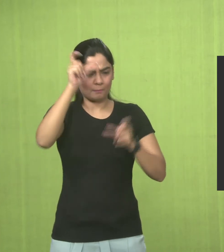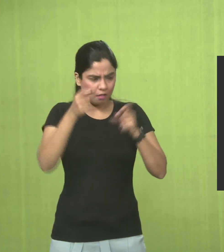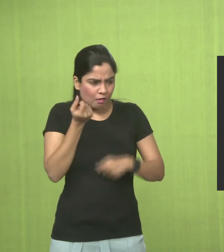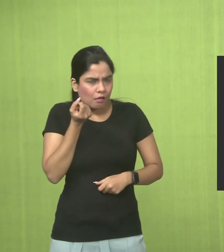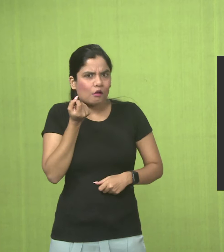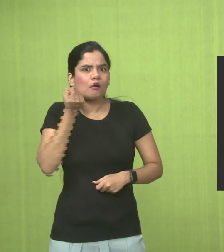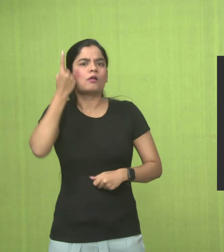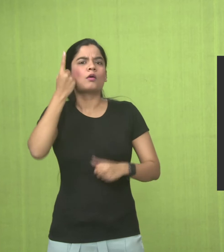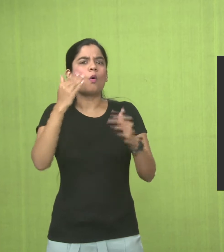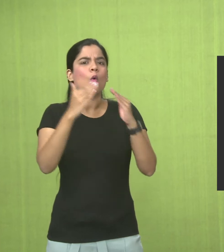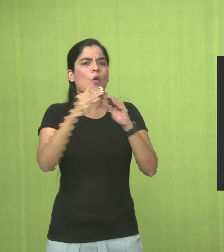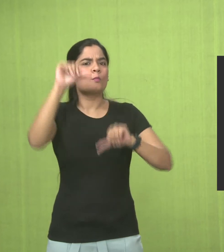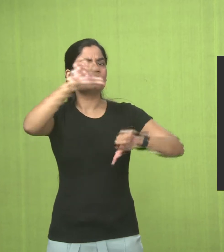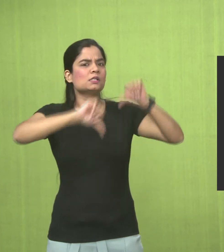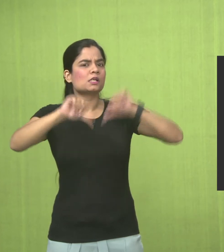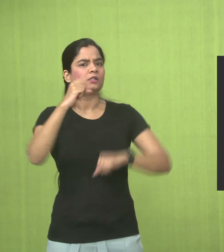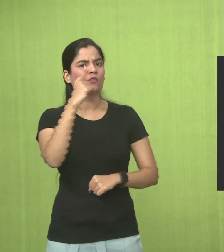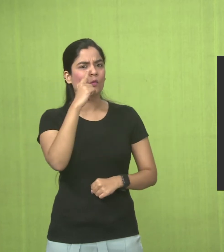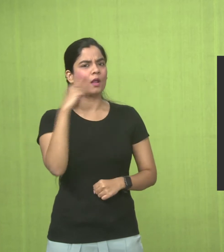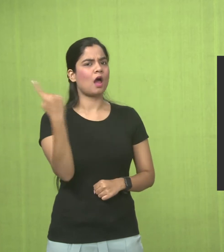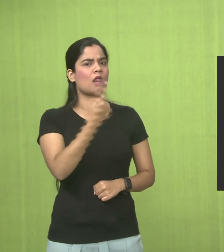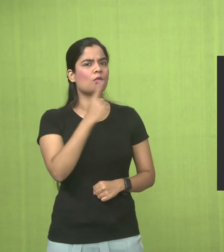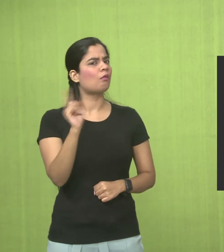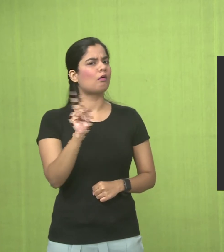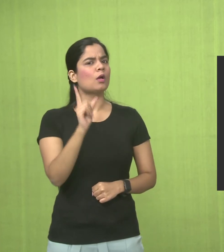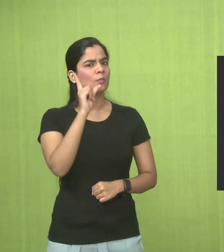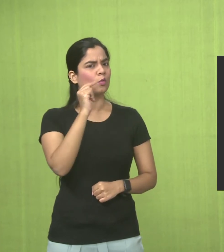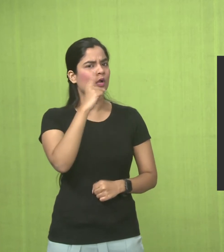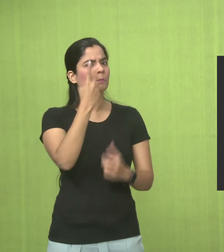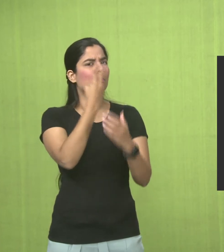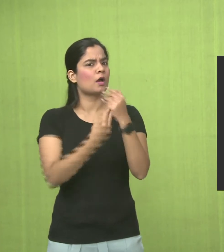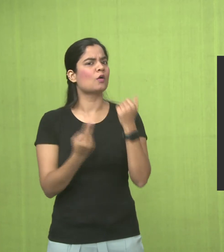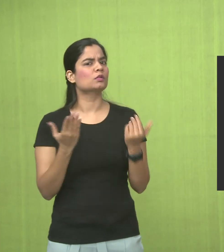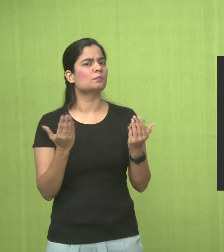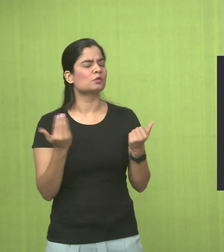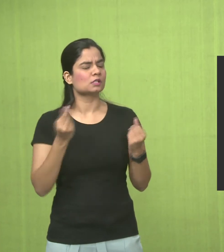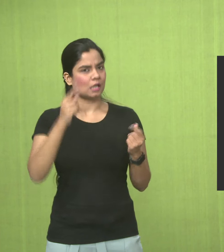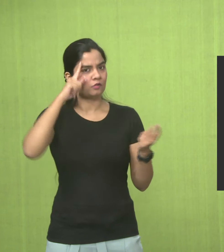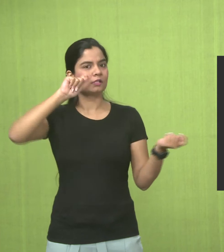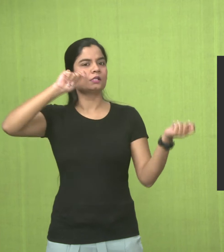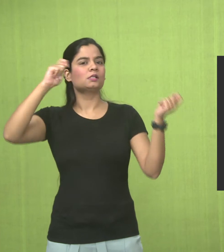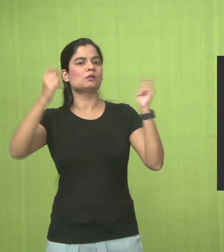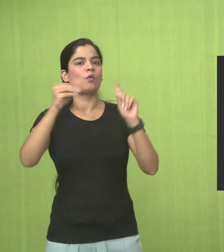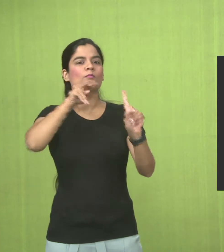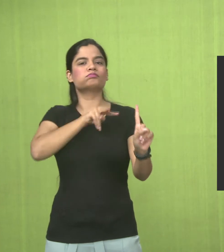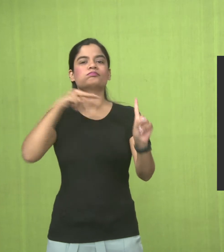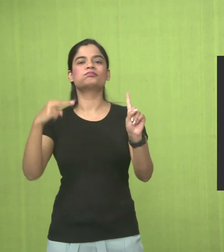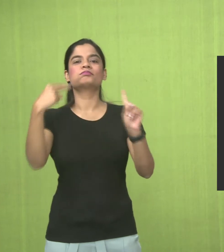Presently, the time has changed. People are understanding that home science is for both men and women.